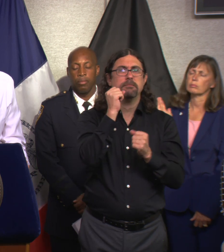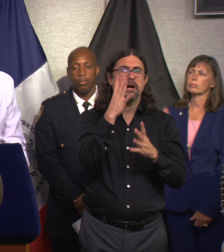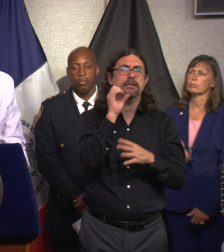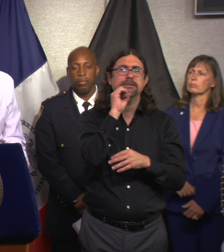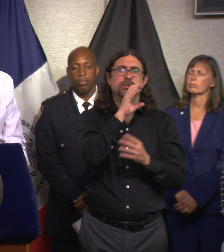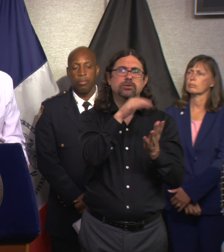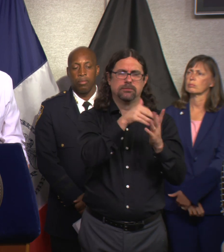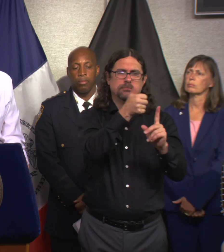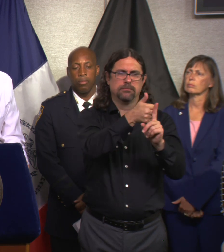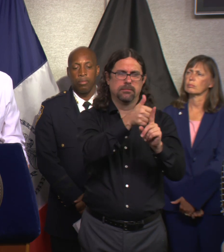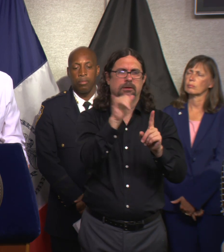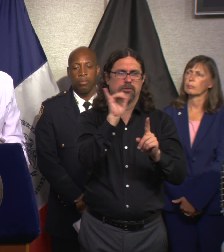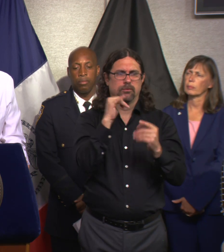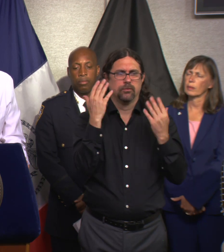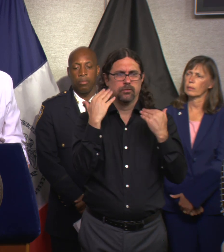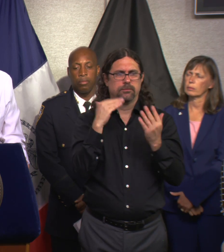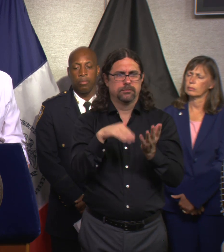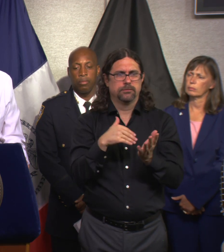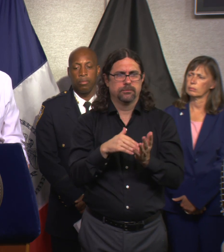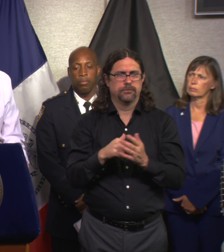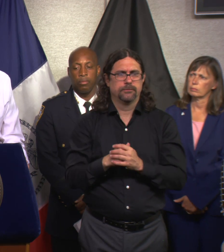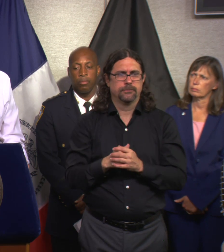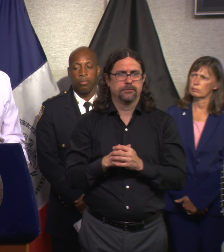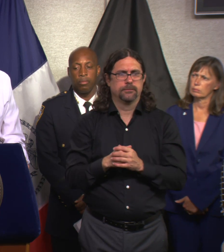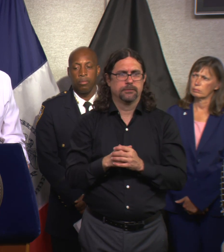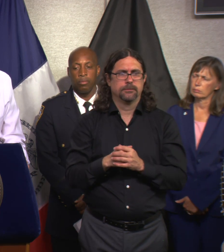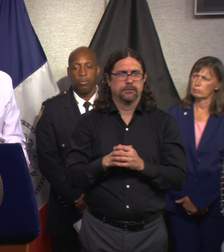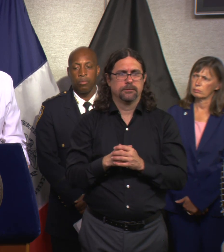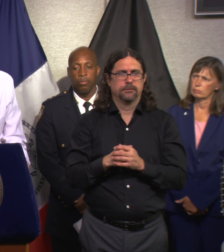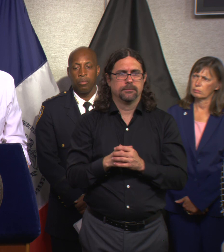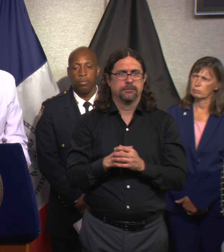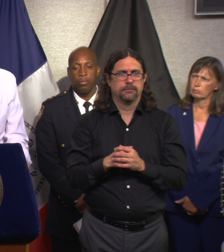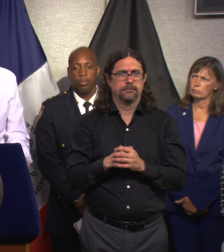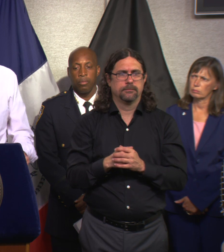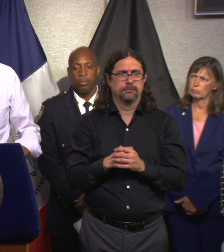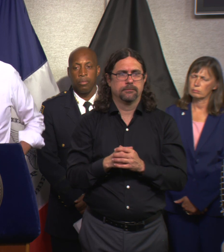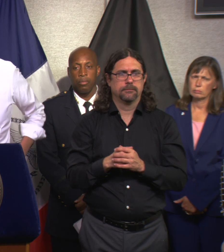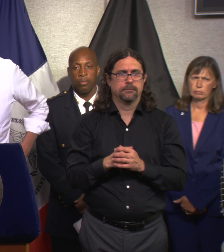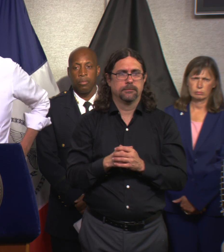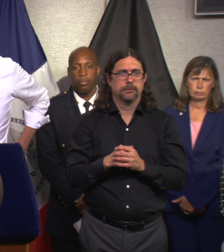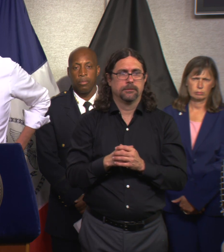very nearby. If any additional transportation or anything is needed, we'll provide it.